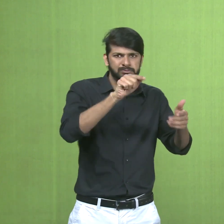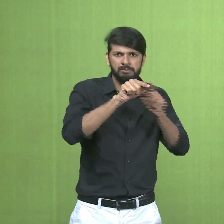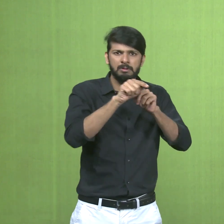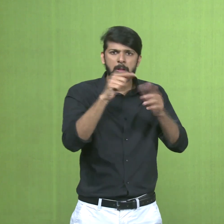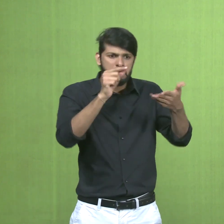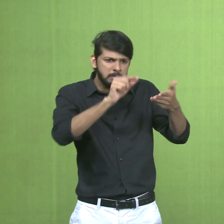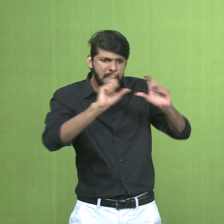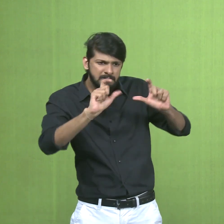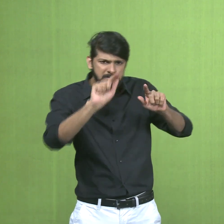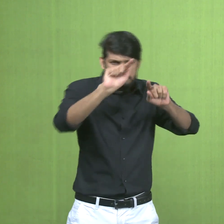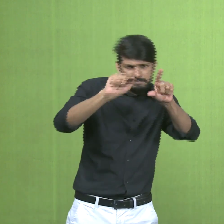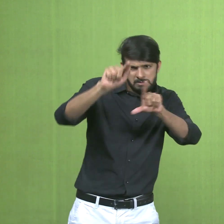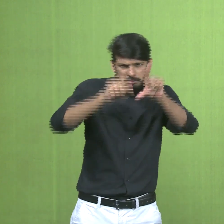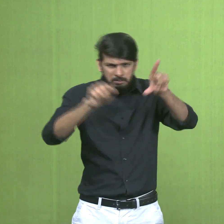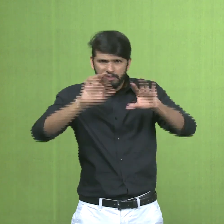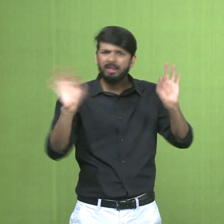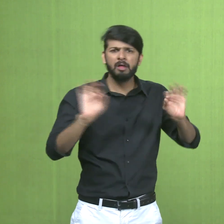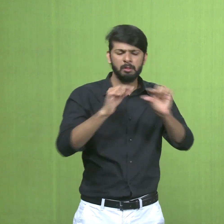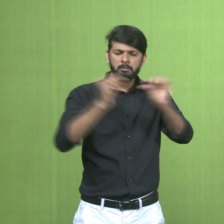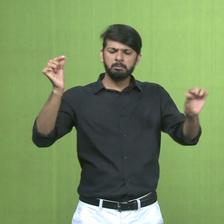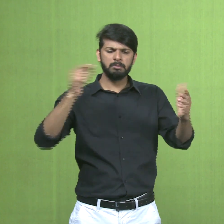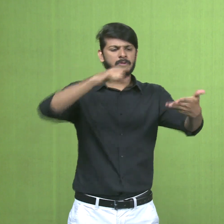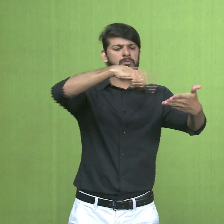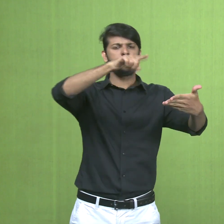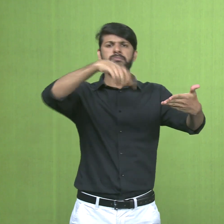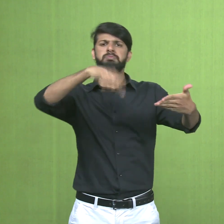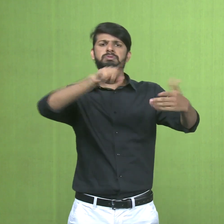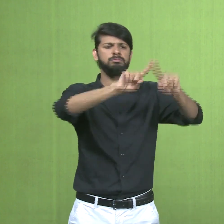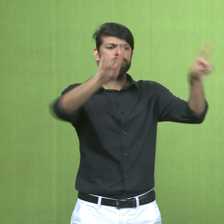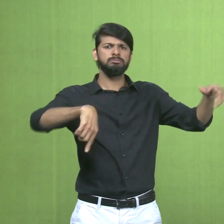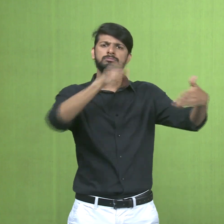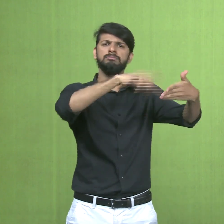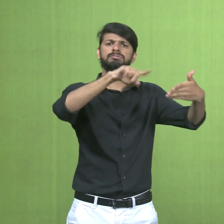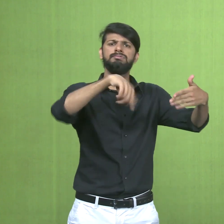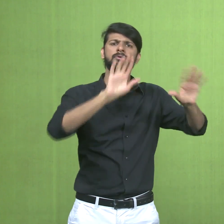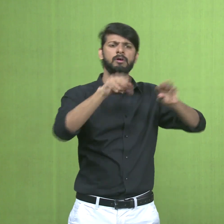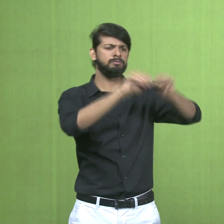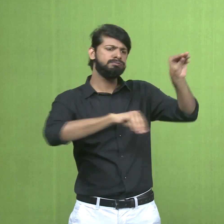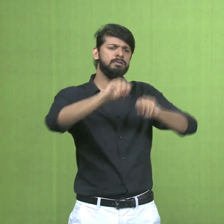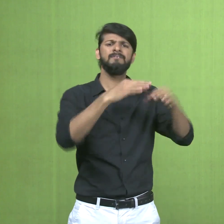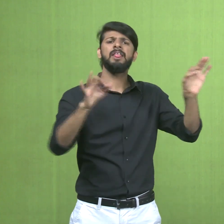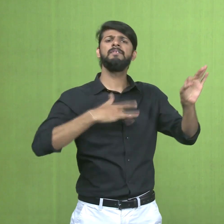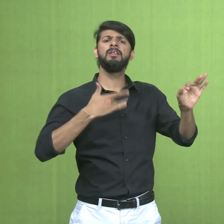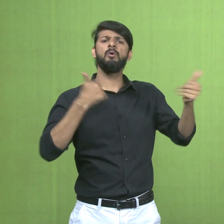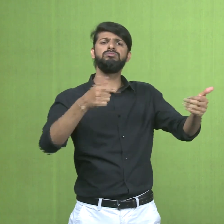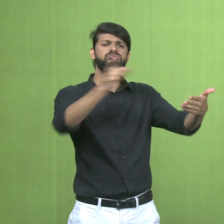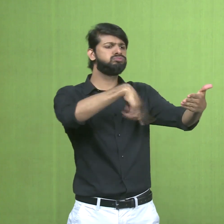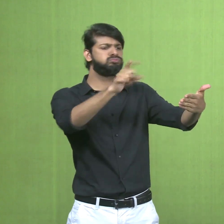In the kalamkari of the Srikalahasti style, the freehand drawing and the filling of colors in the subject was